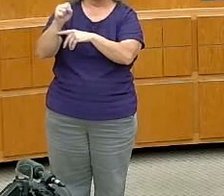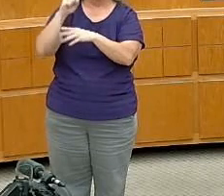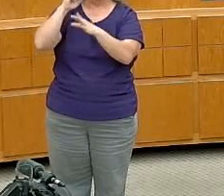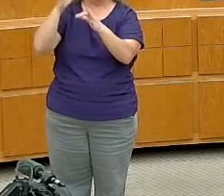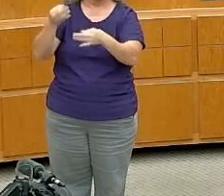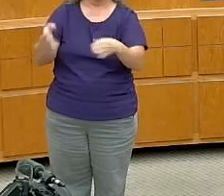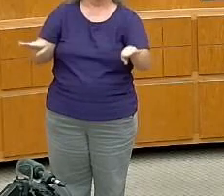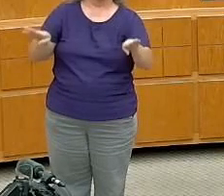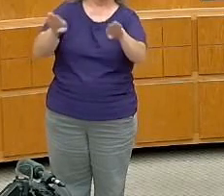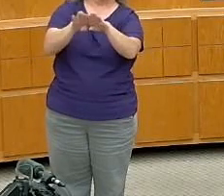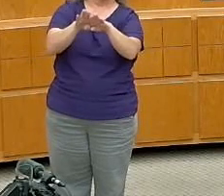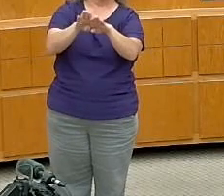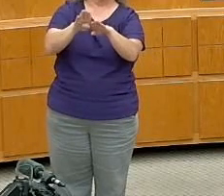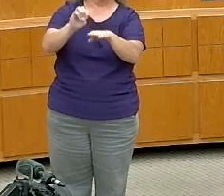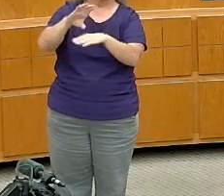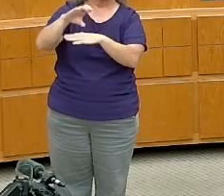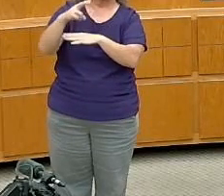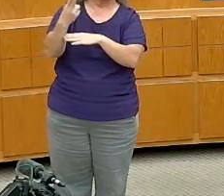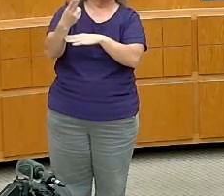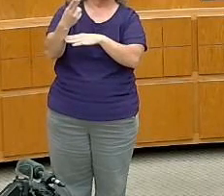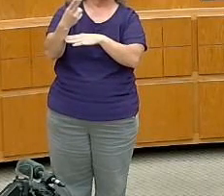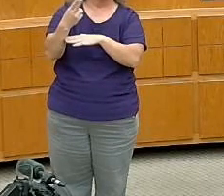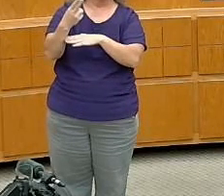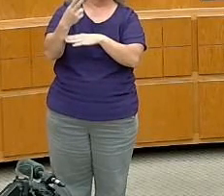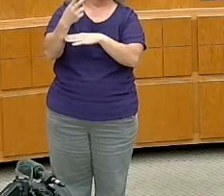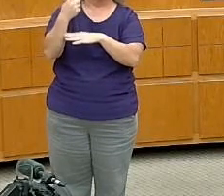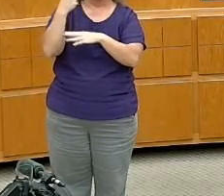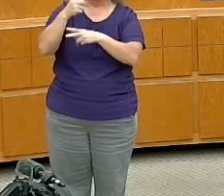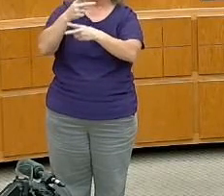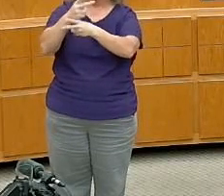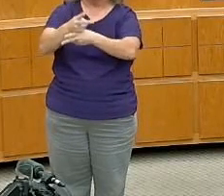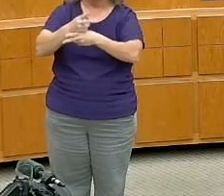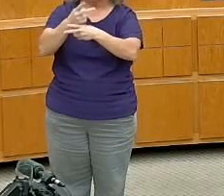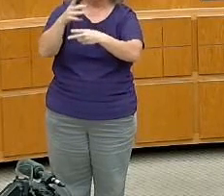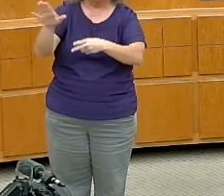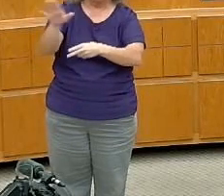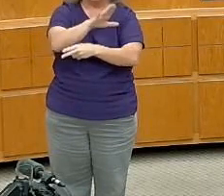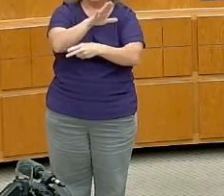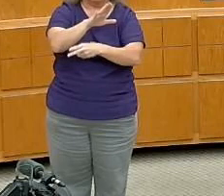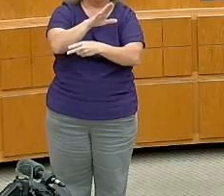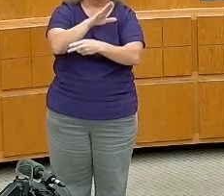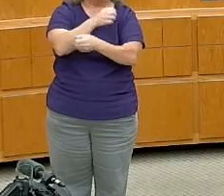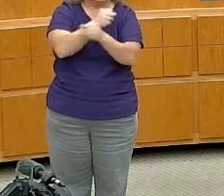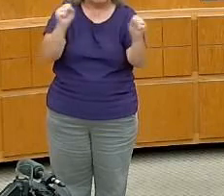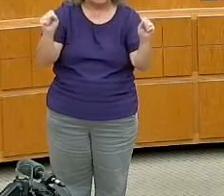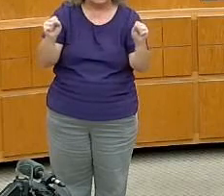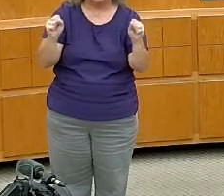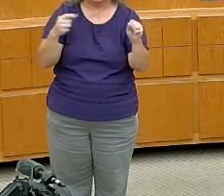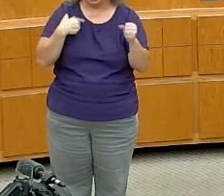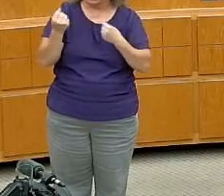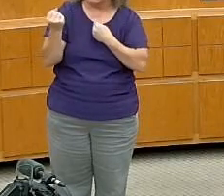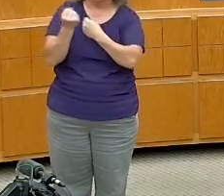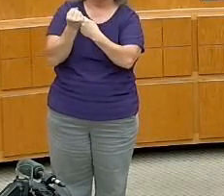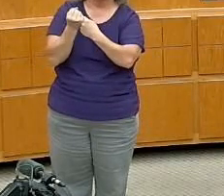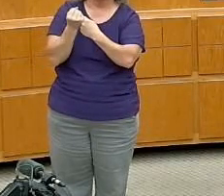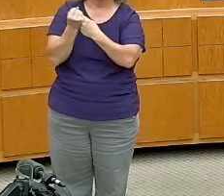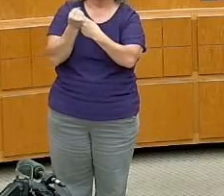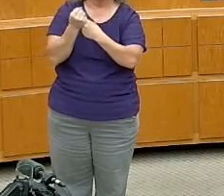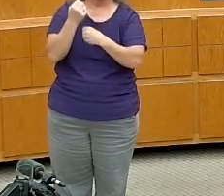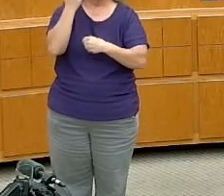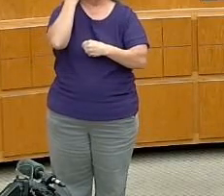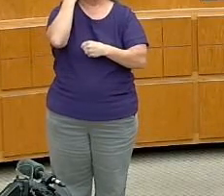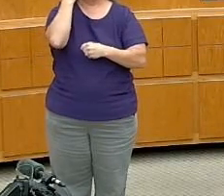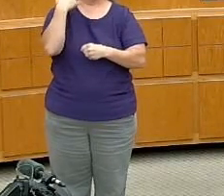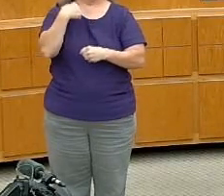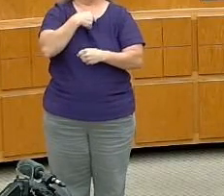of caution for people's public health and safety, and I support that. And if we find out